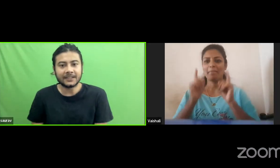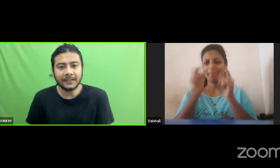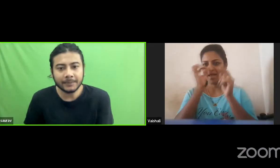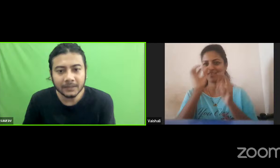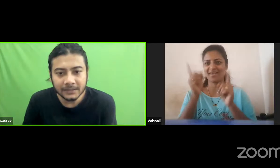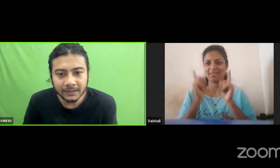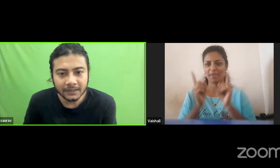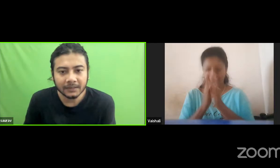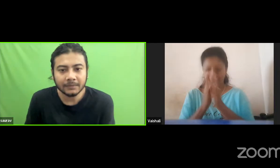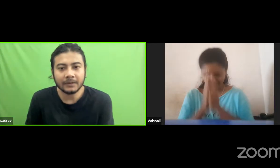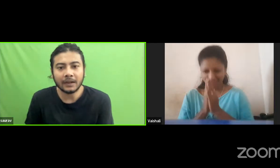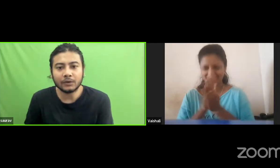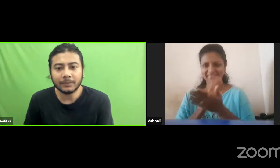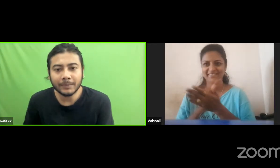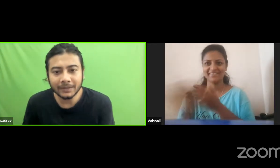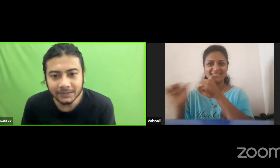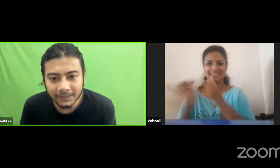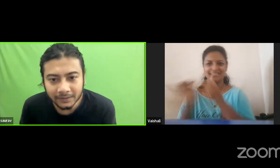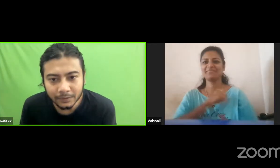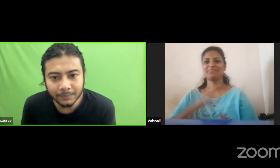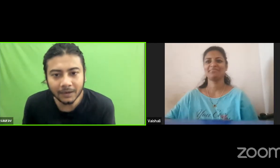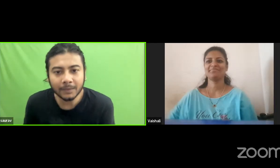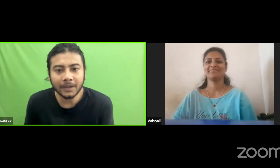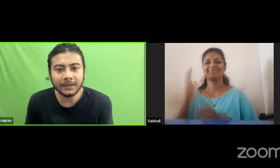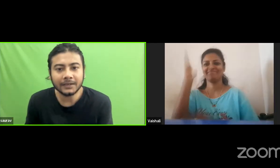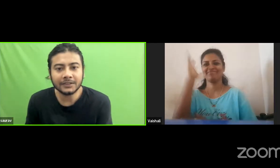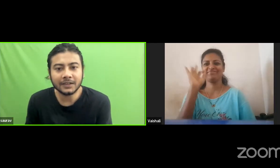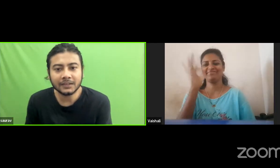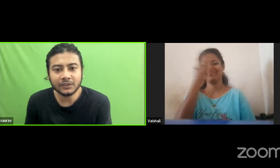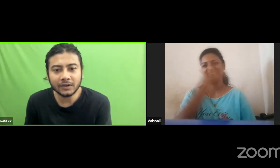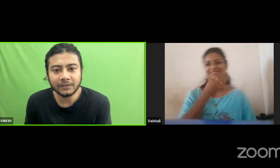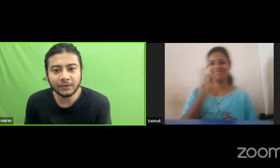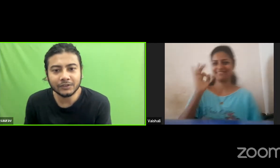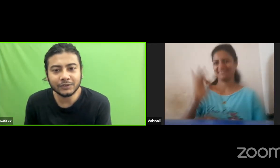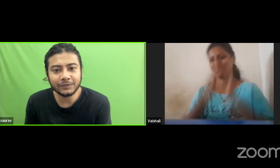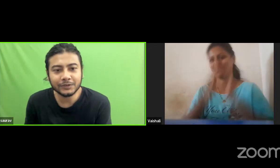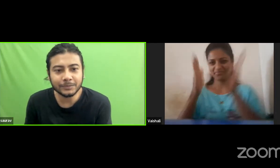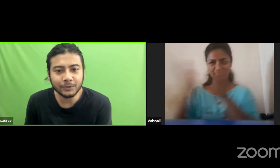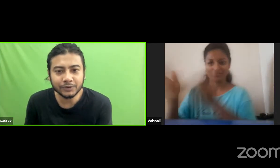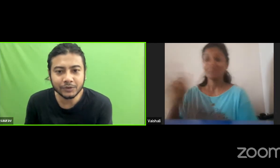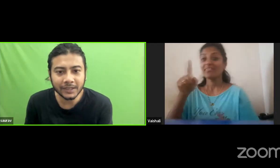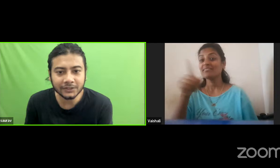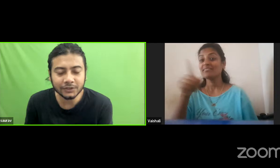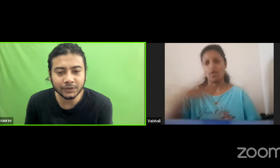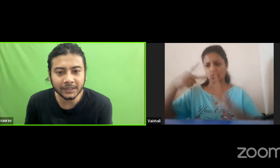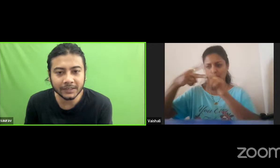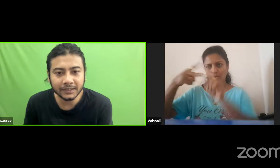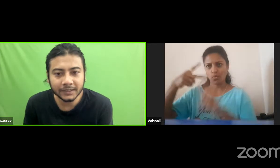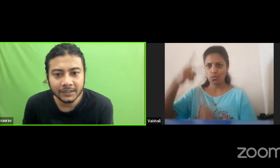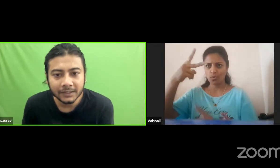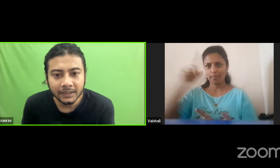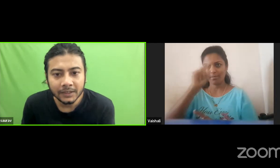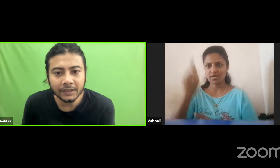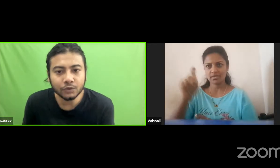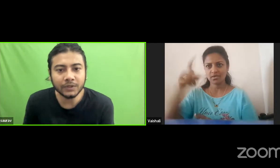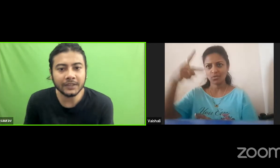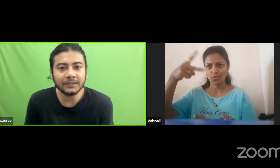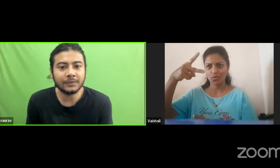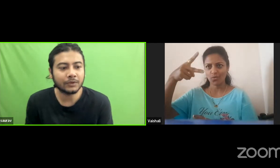Vaishali Mataji here. Anutama Mataji, Danvat Pranam, Hare Krishna. Saurav also, it was a beautiful lecture today. There are two things he wants